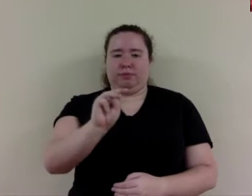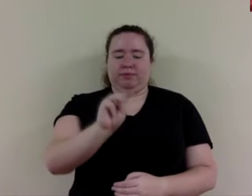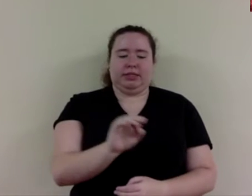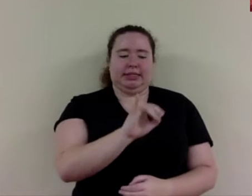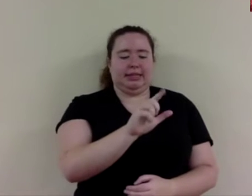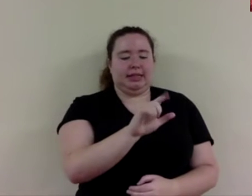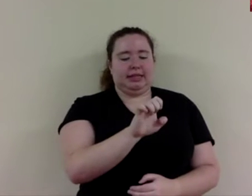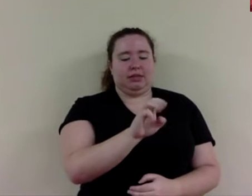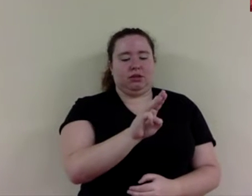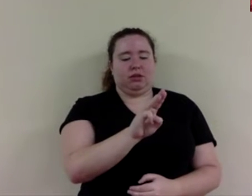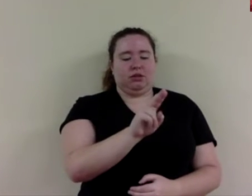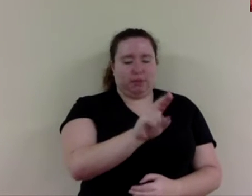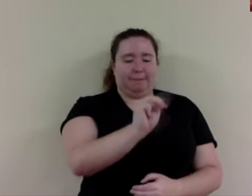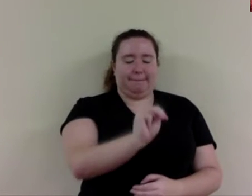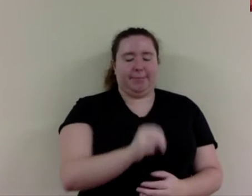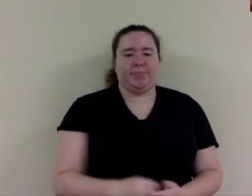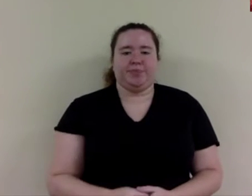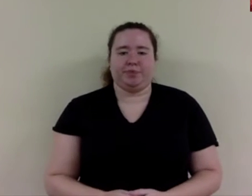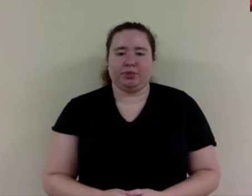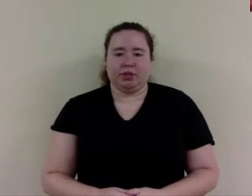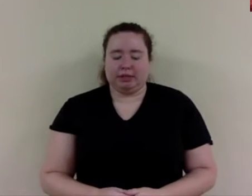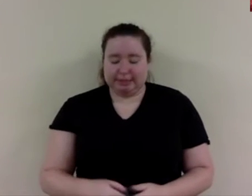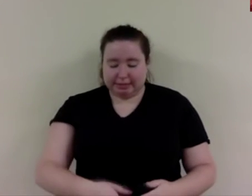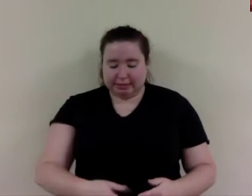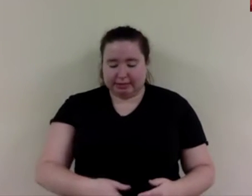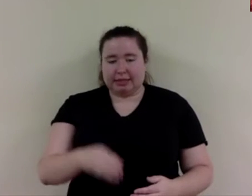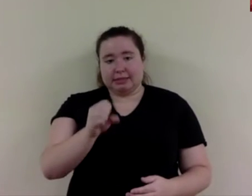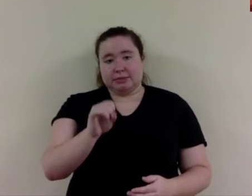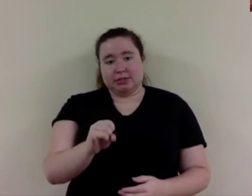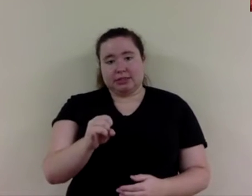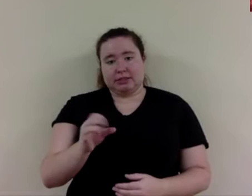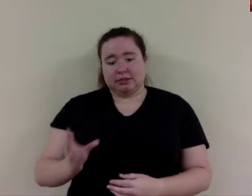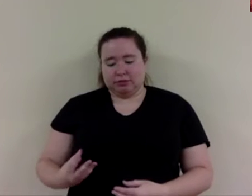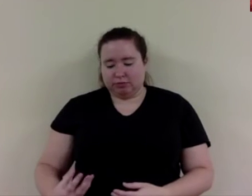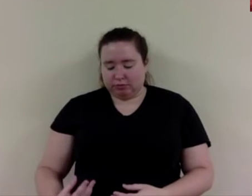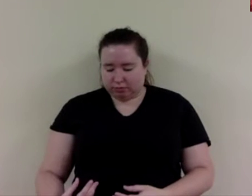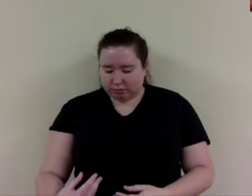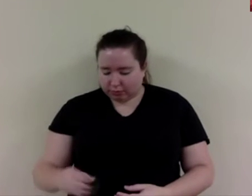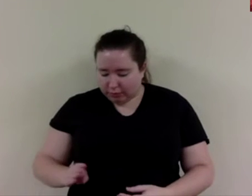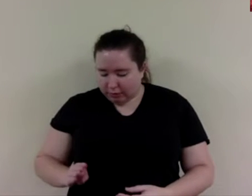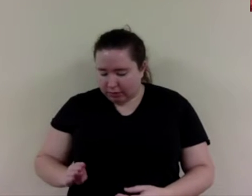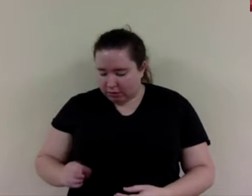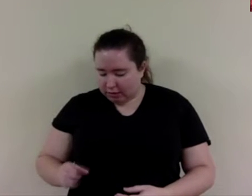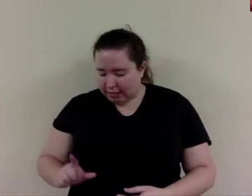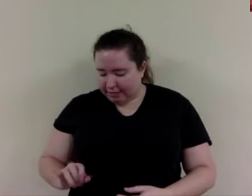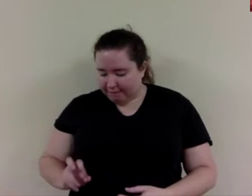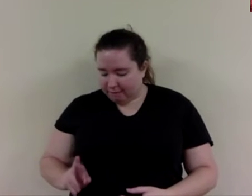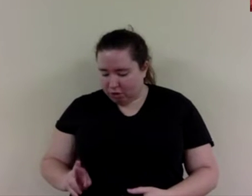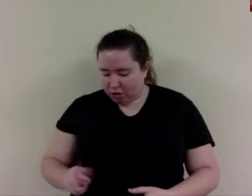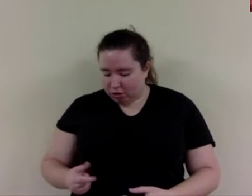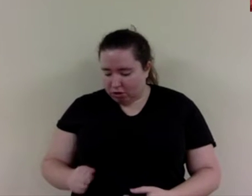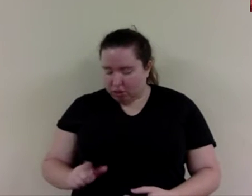respectively. The small intestine will receive bile from the liver and the gallbladder, and it will also receive